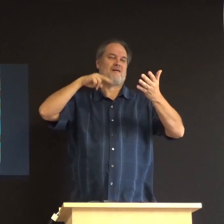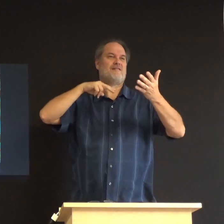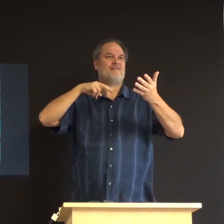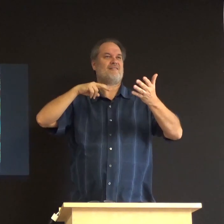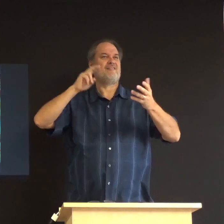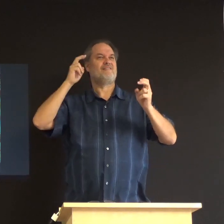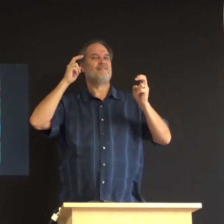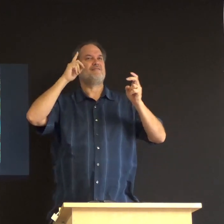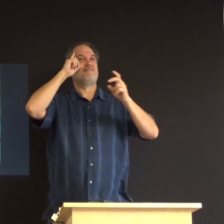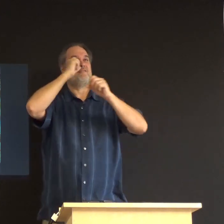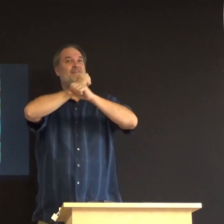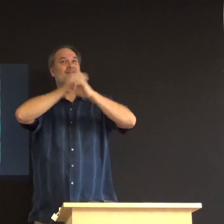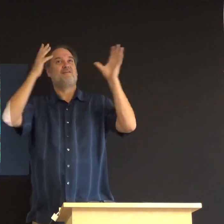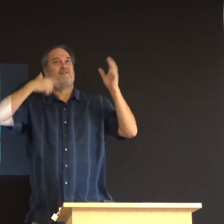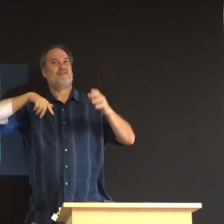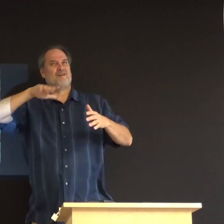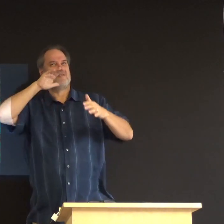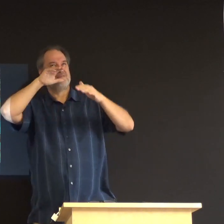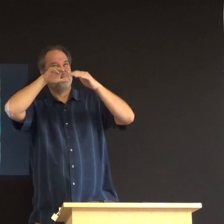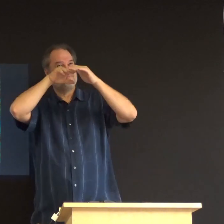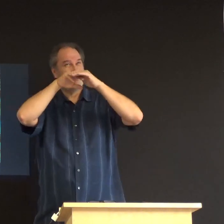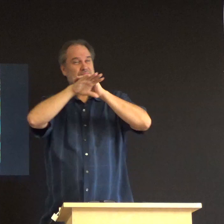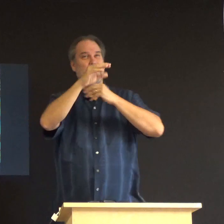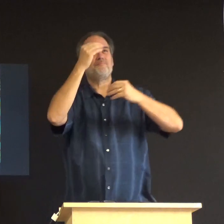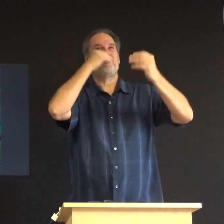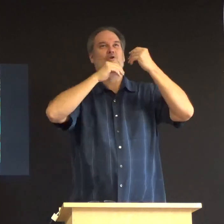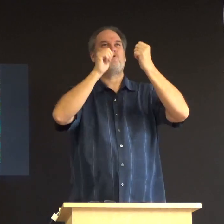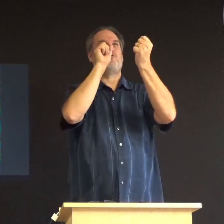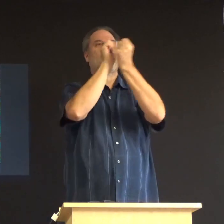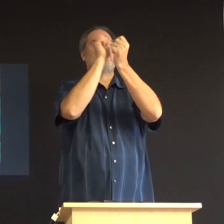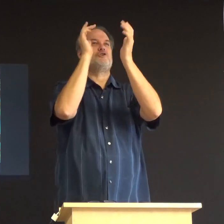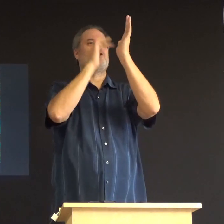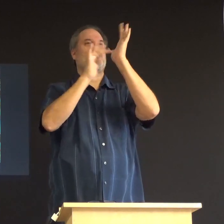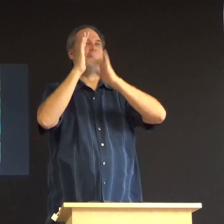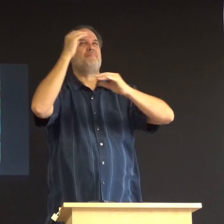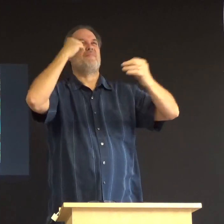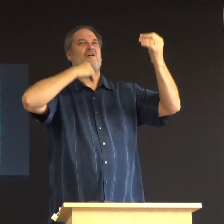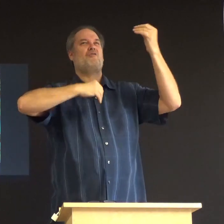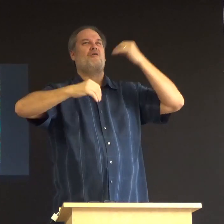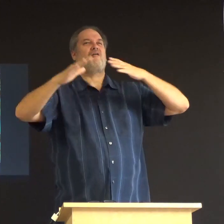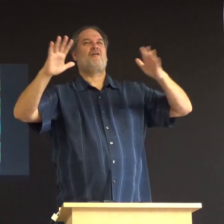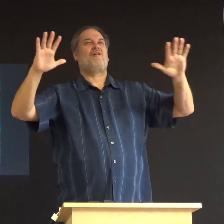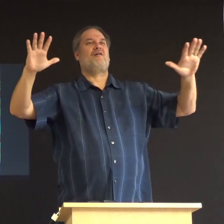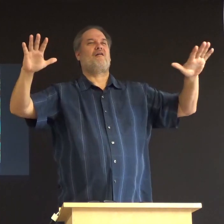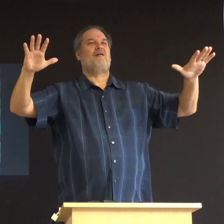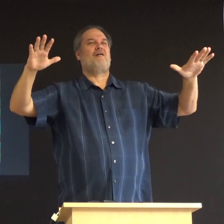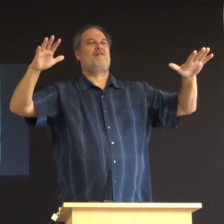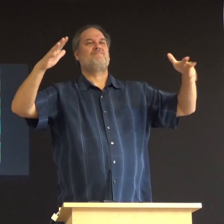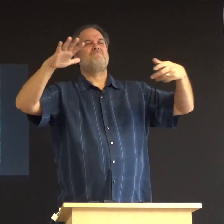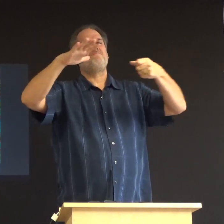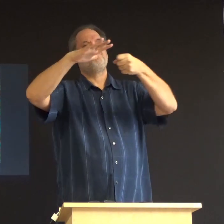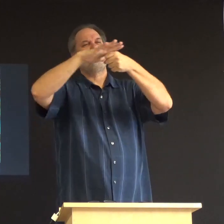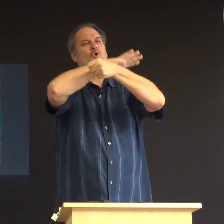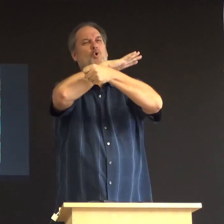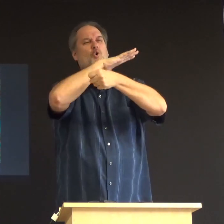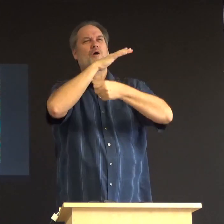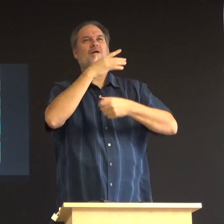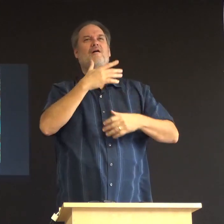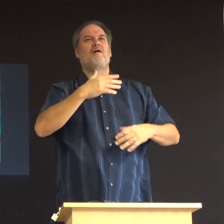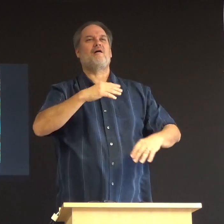We don't know what it really looked like. This is imagination, but now with the bridegroom, a place